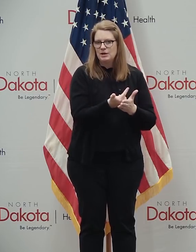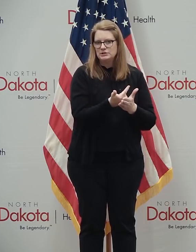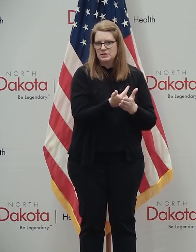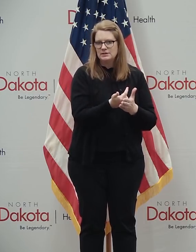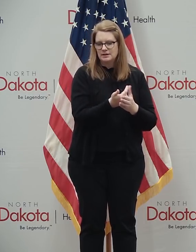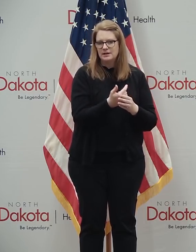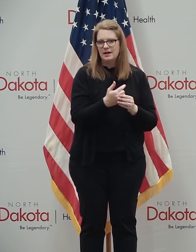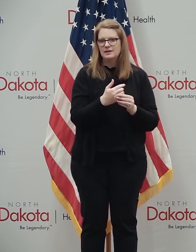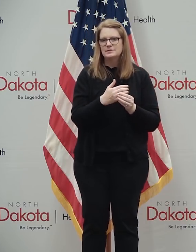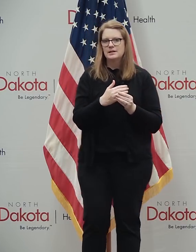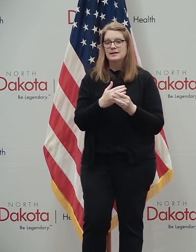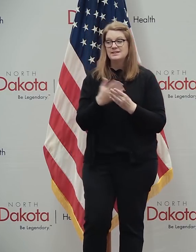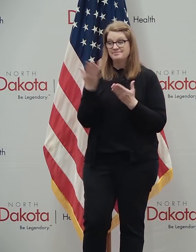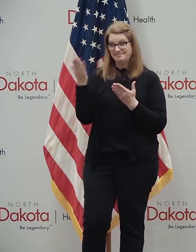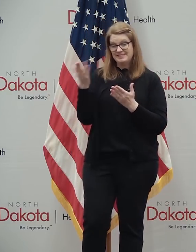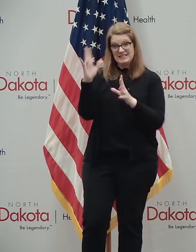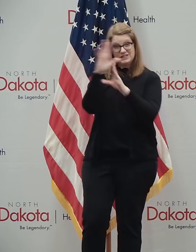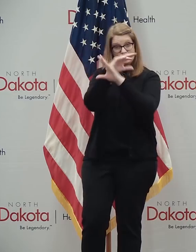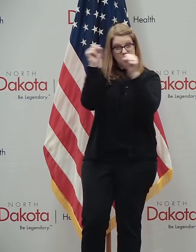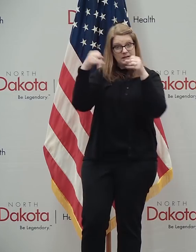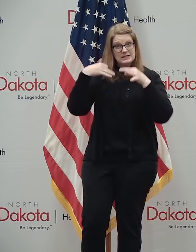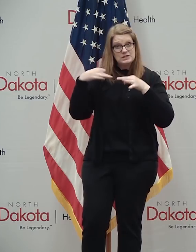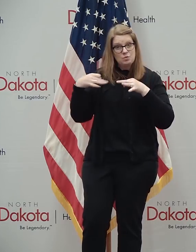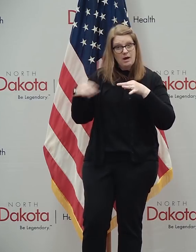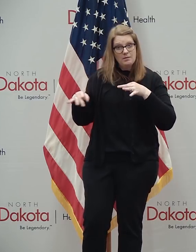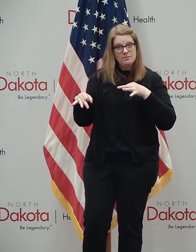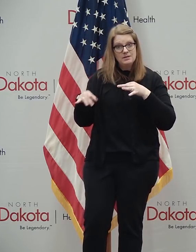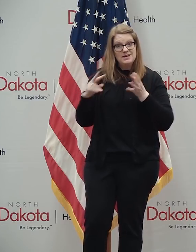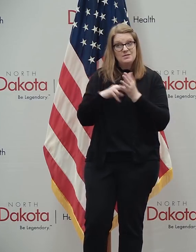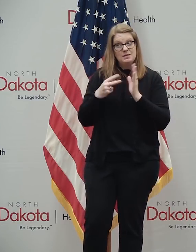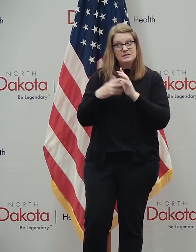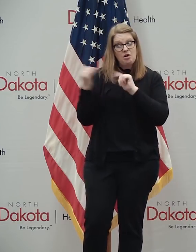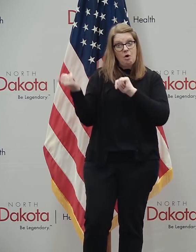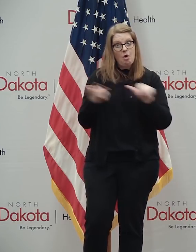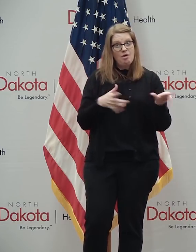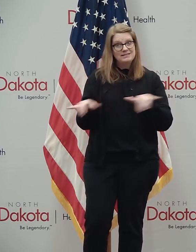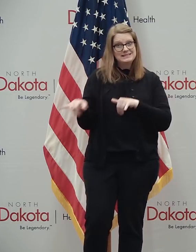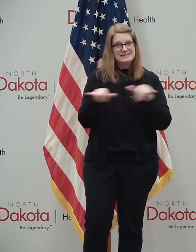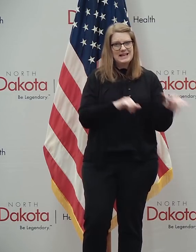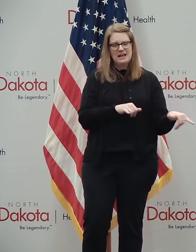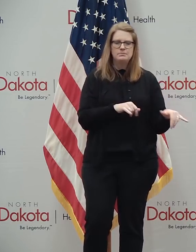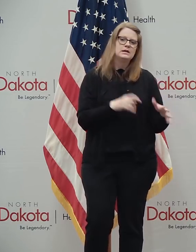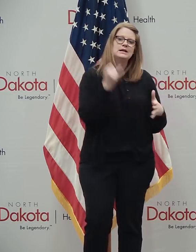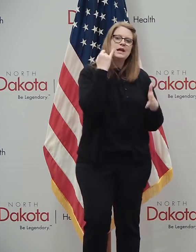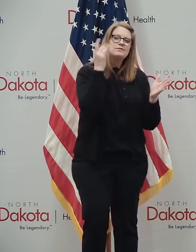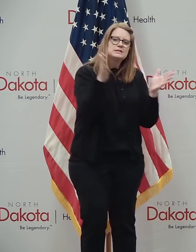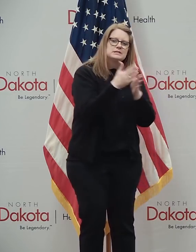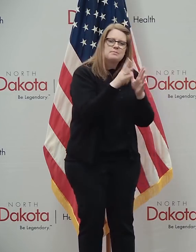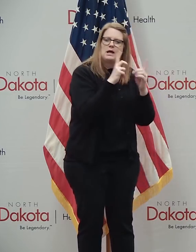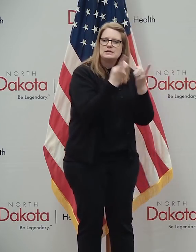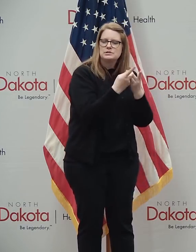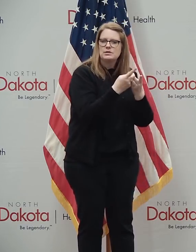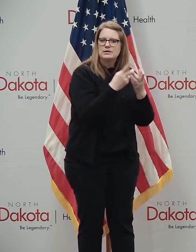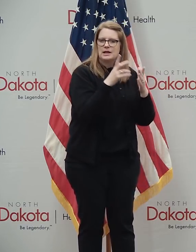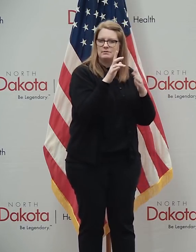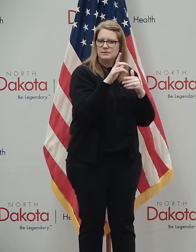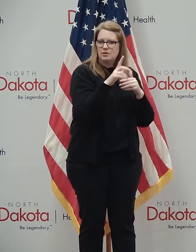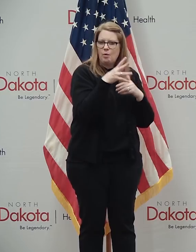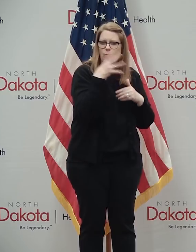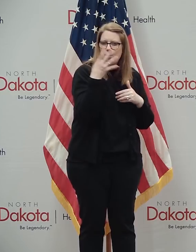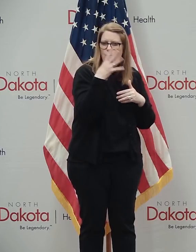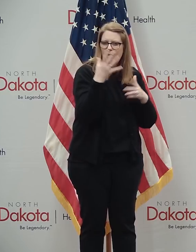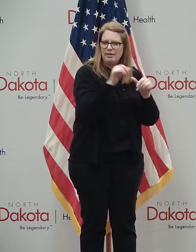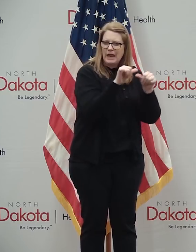the superintendent described, this is not a one-size-fits-all approach. If you're a small school district in a rural area where we've had low or no